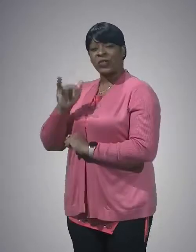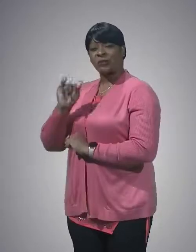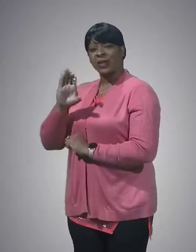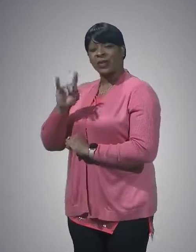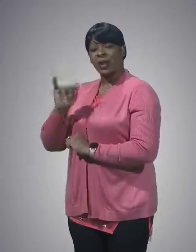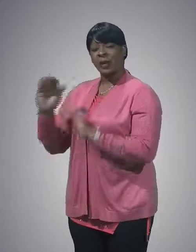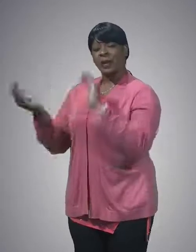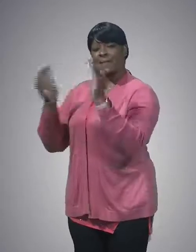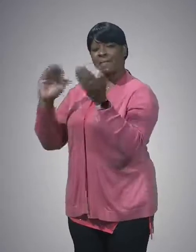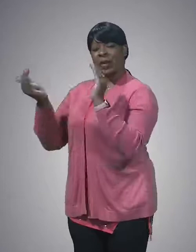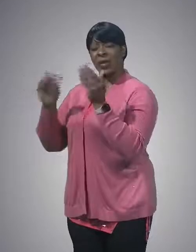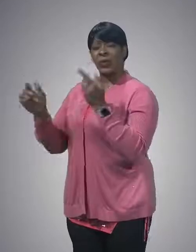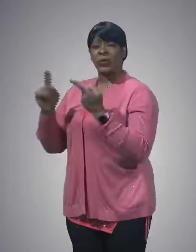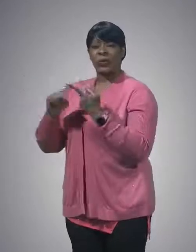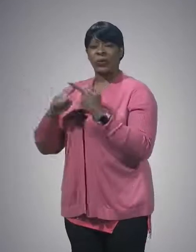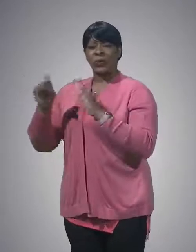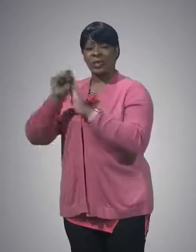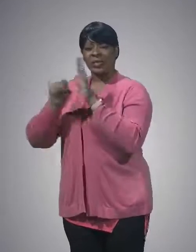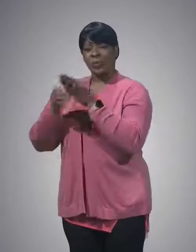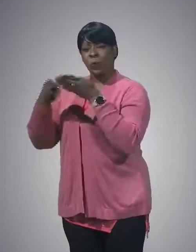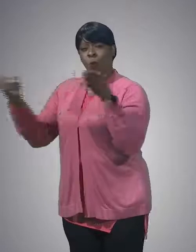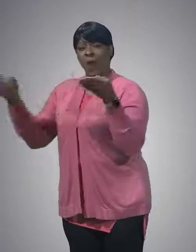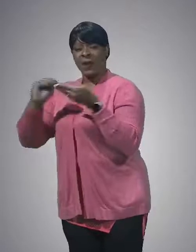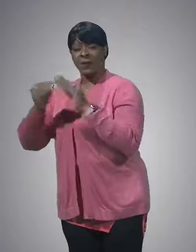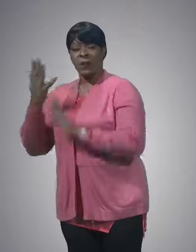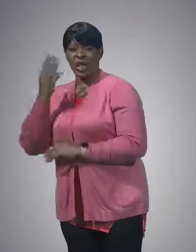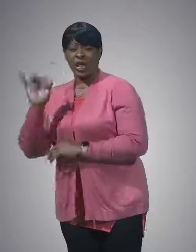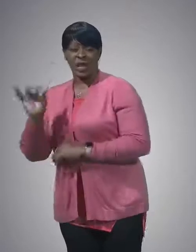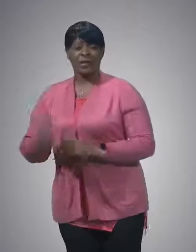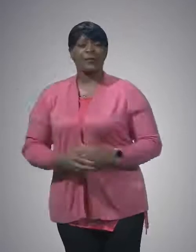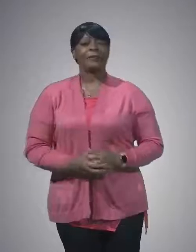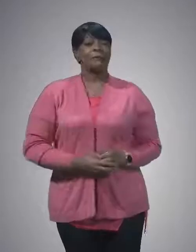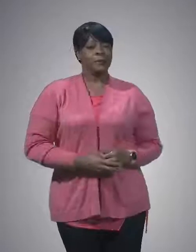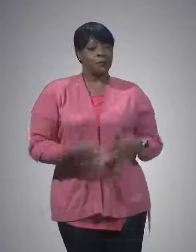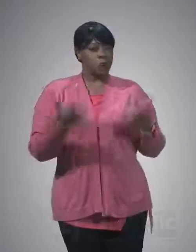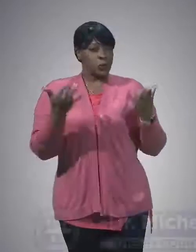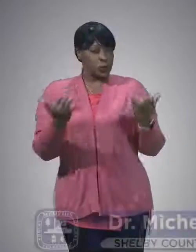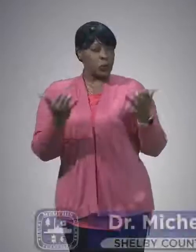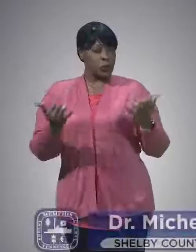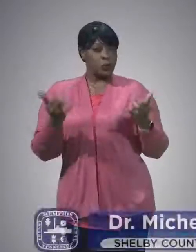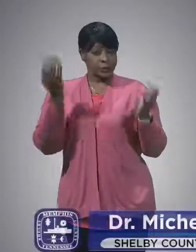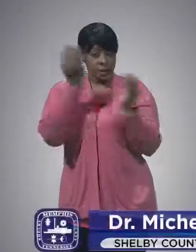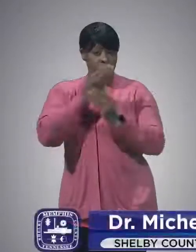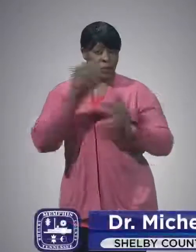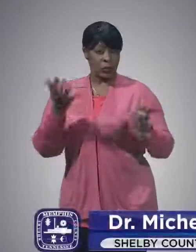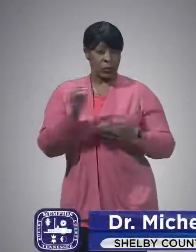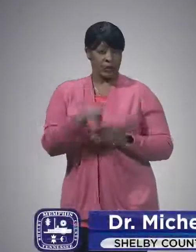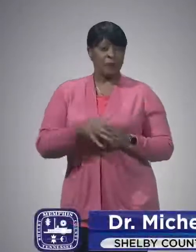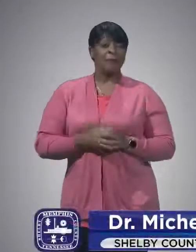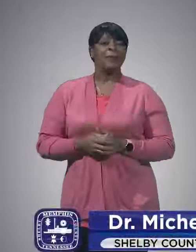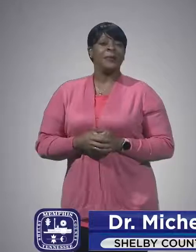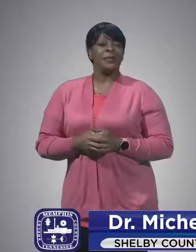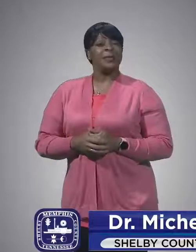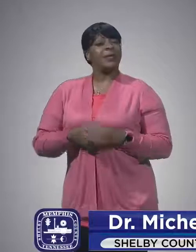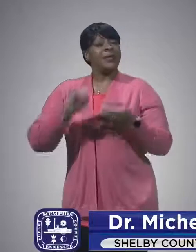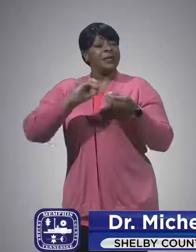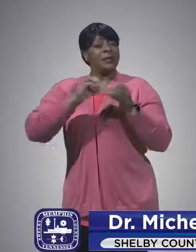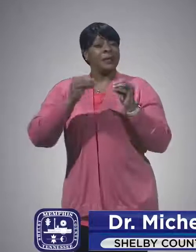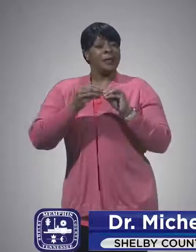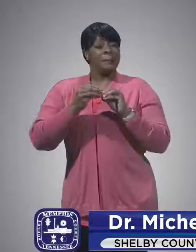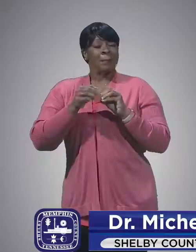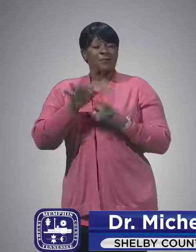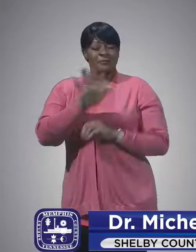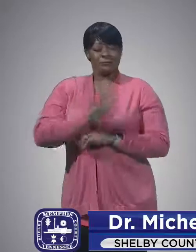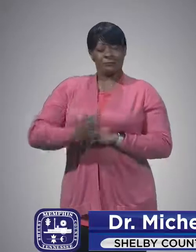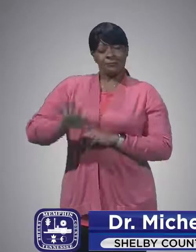County compares to the statewide numbers. So right now, what I can tell you is that that number hovering